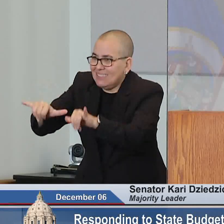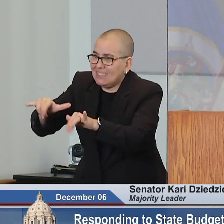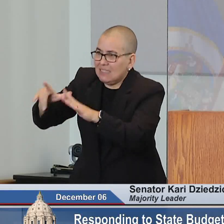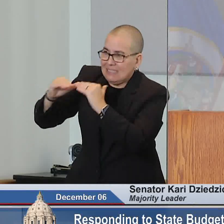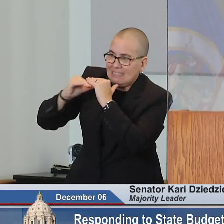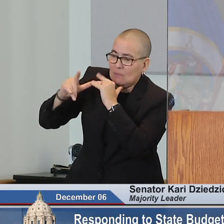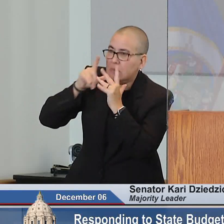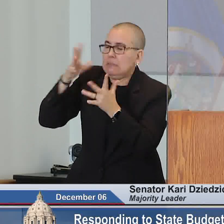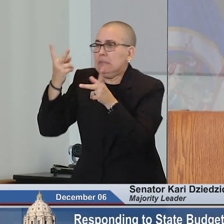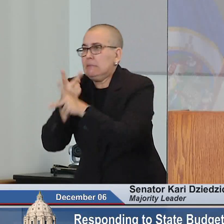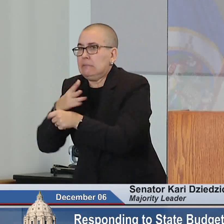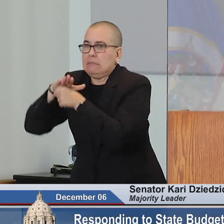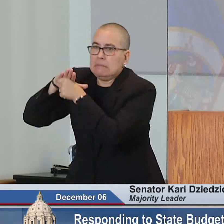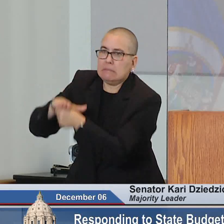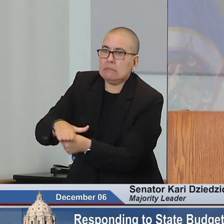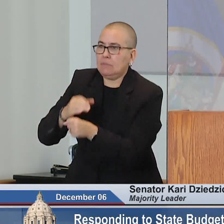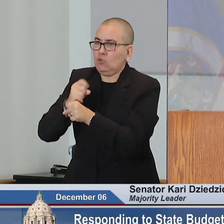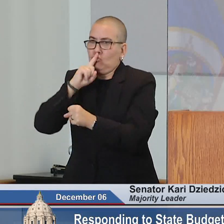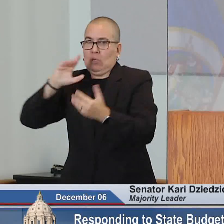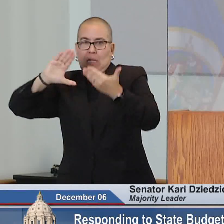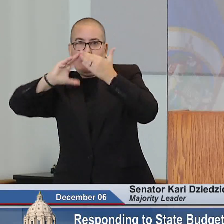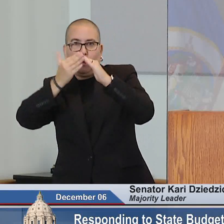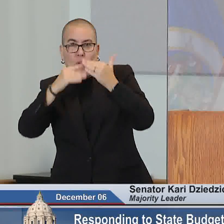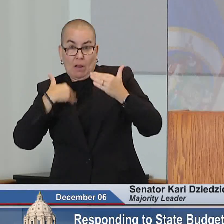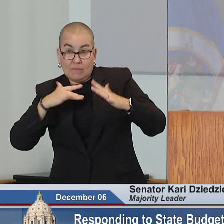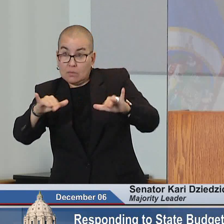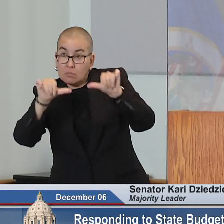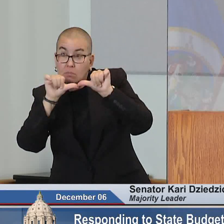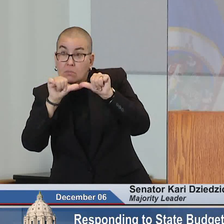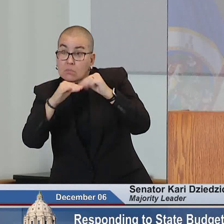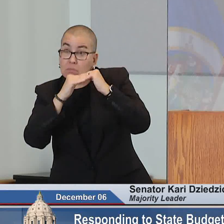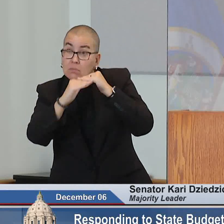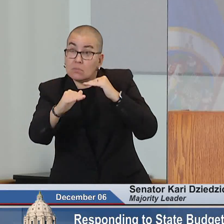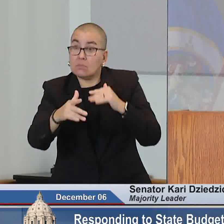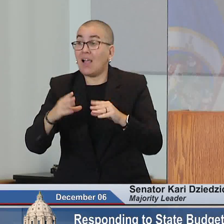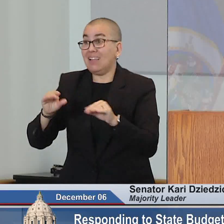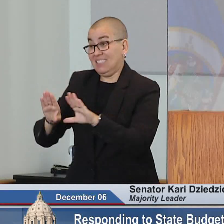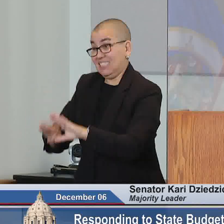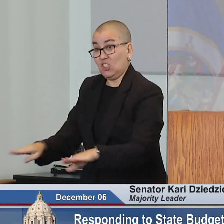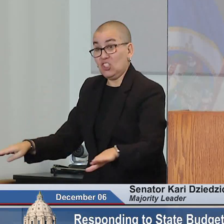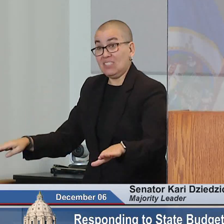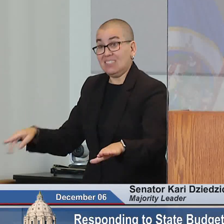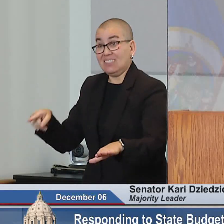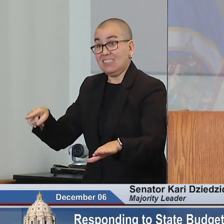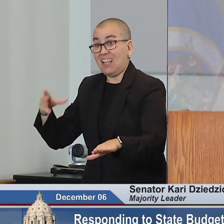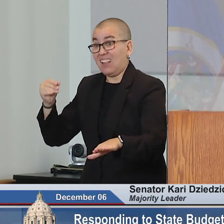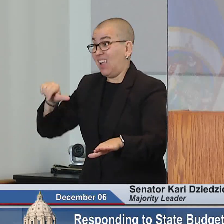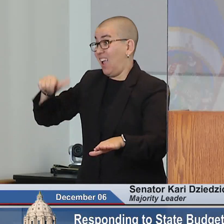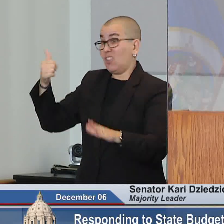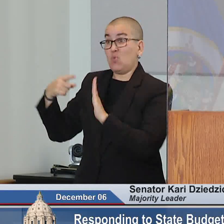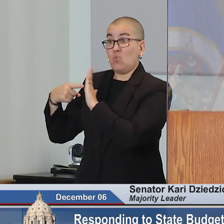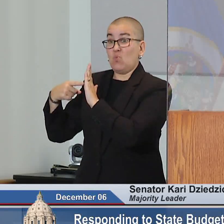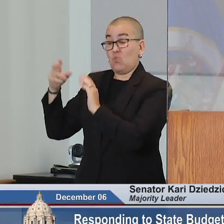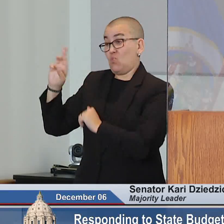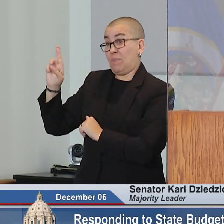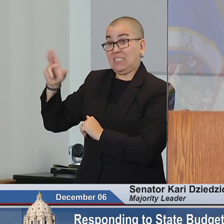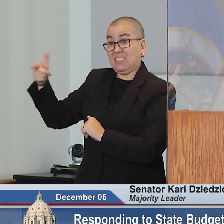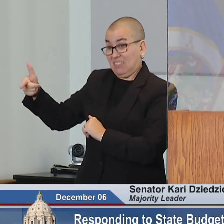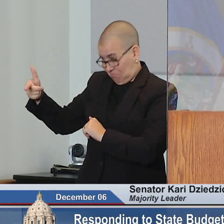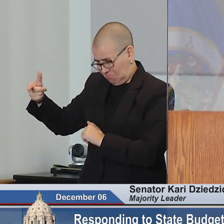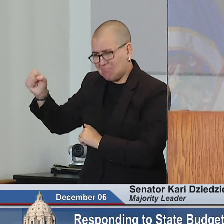stable housing across the state. Child care, like Representative Long brought up, I think that is a big issue that we have found.